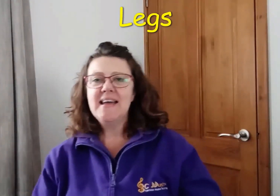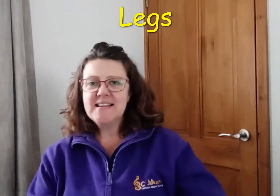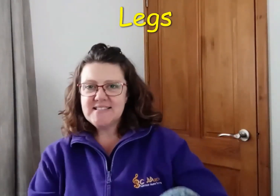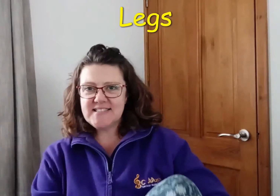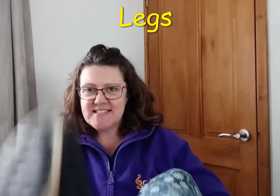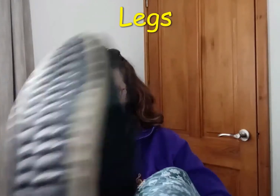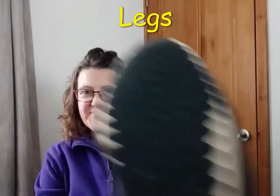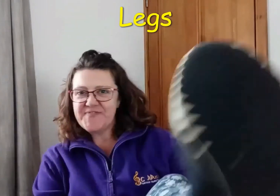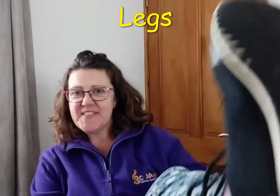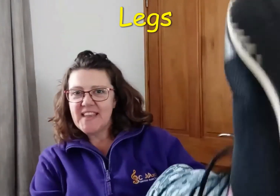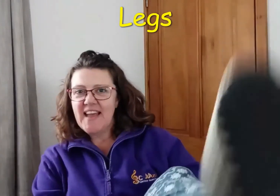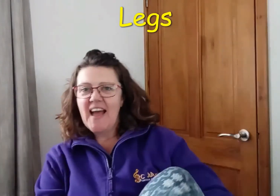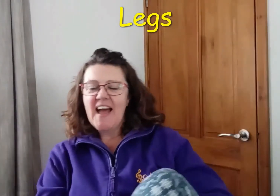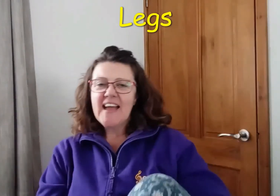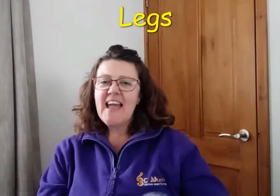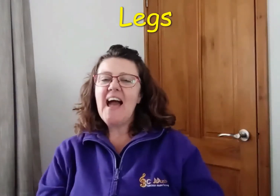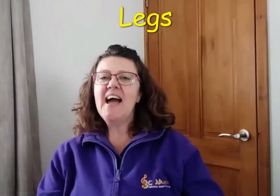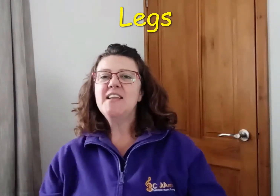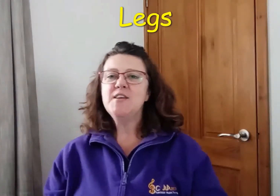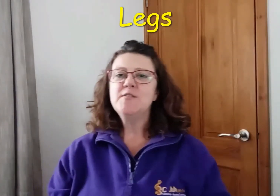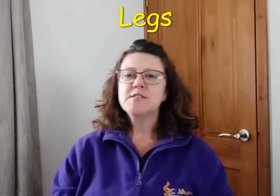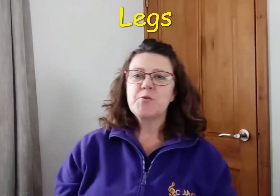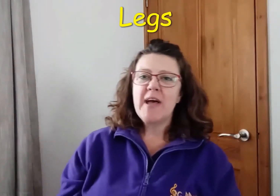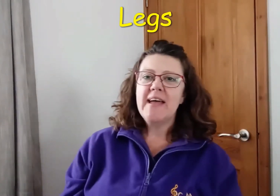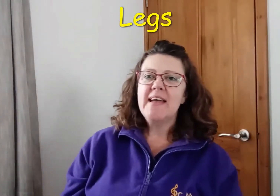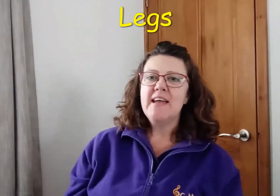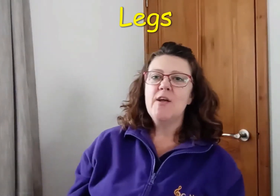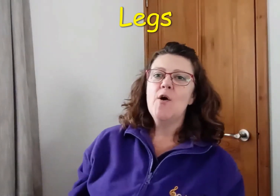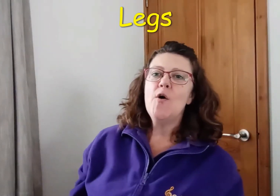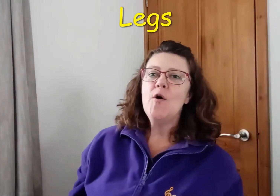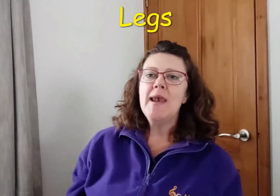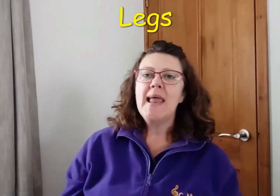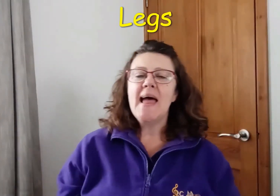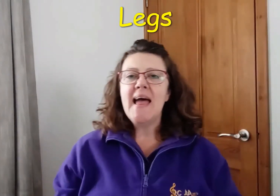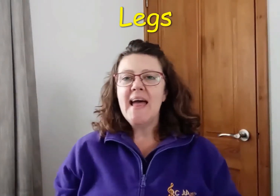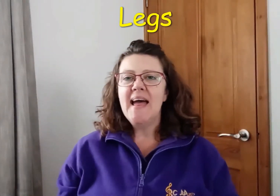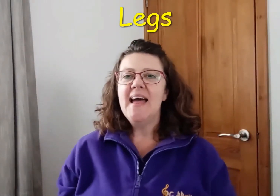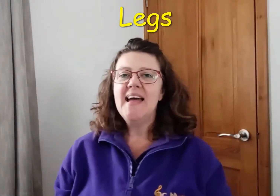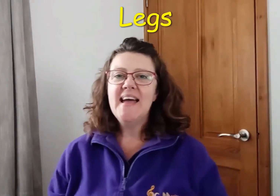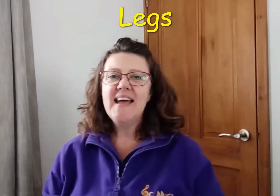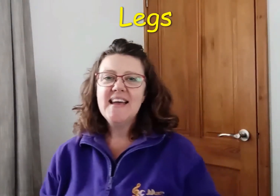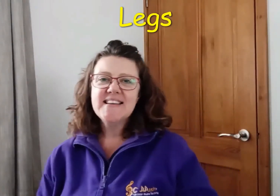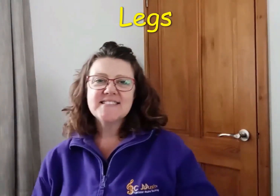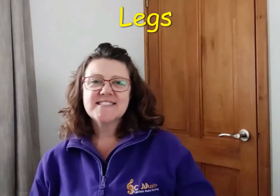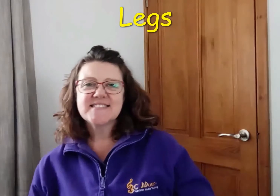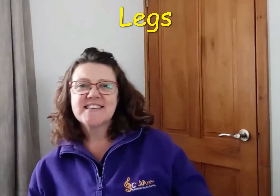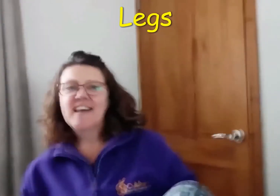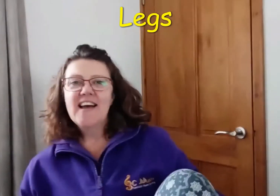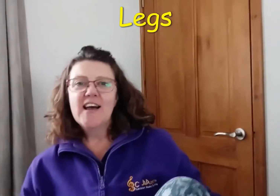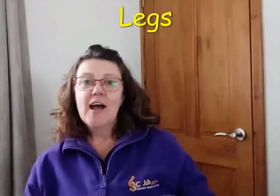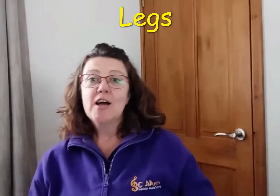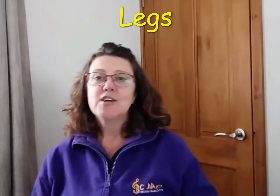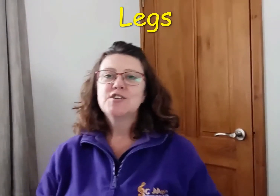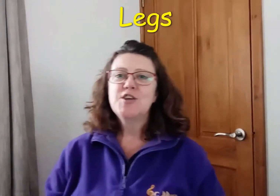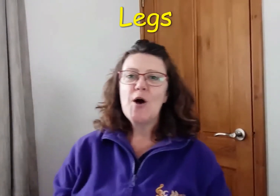legs? Can you sway your legs? Show